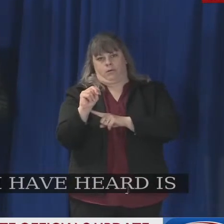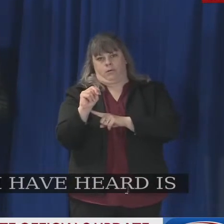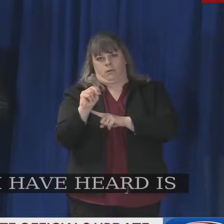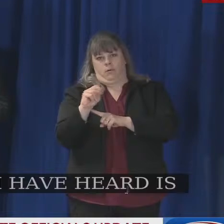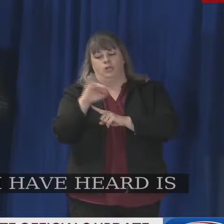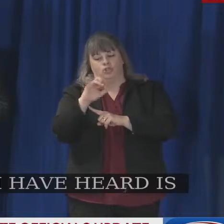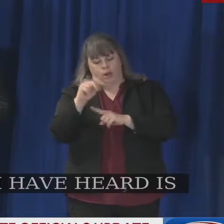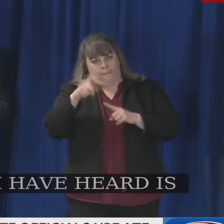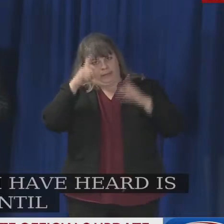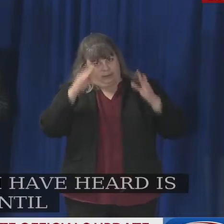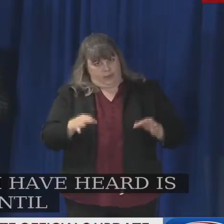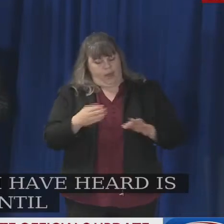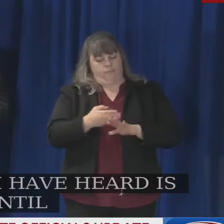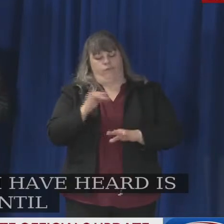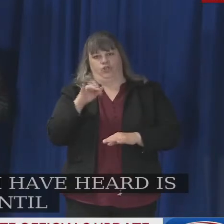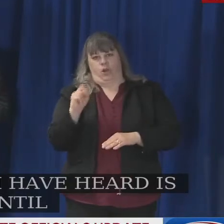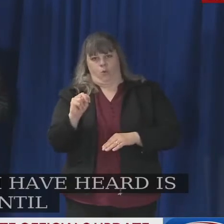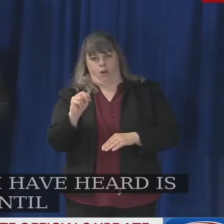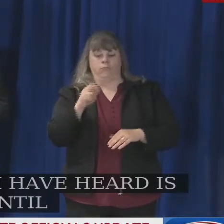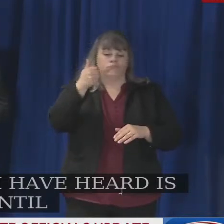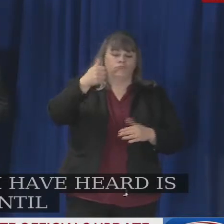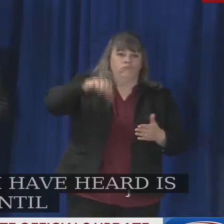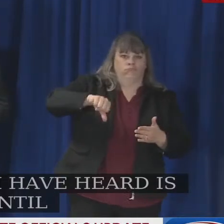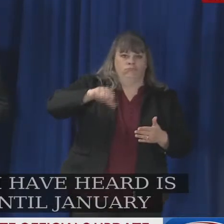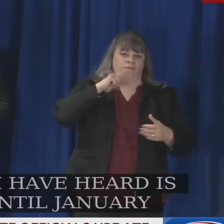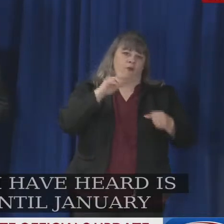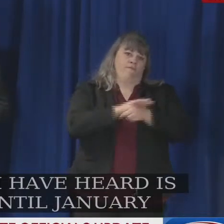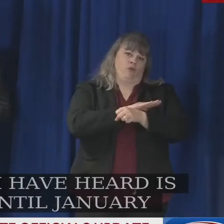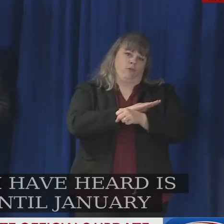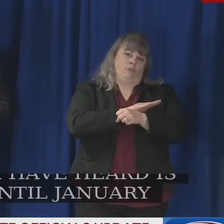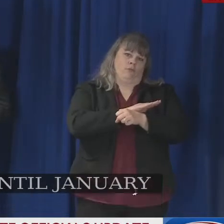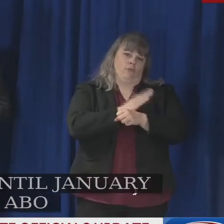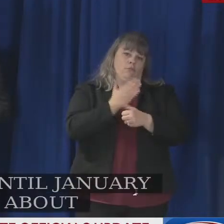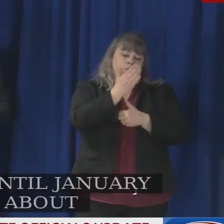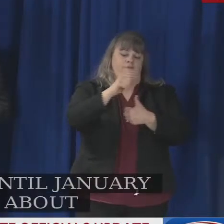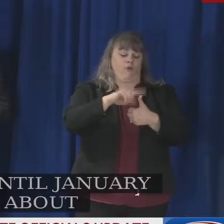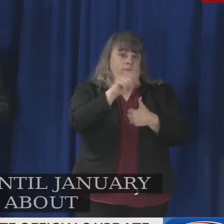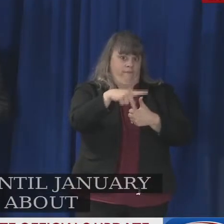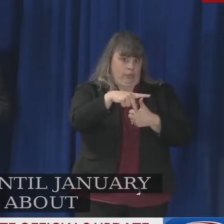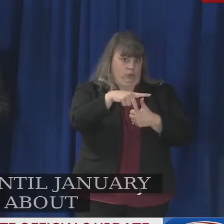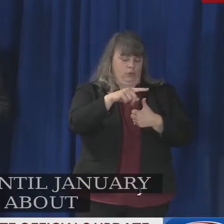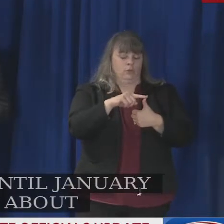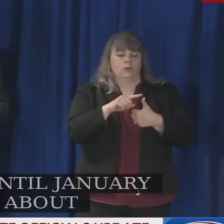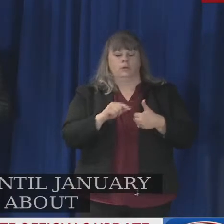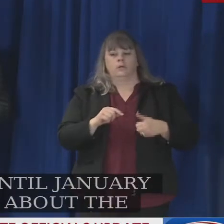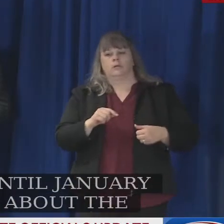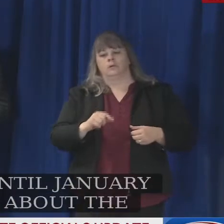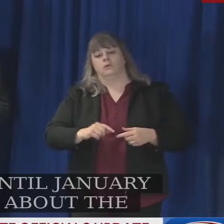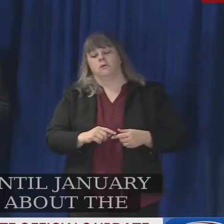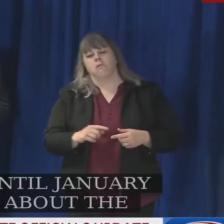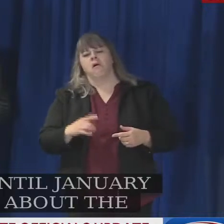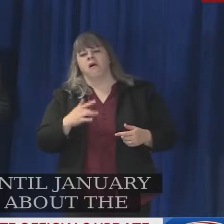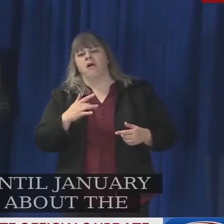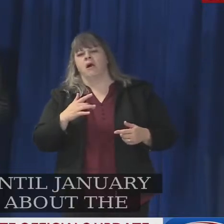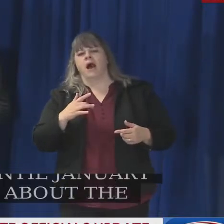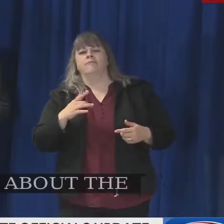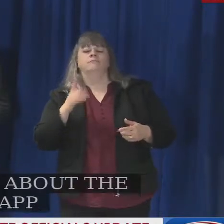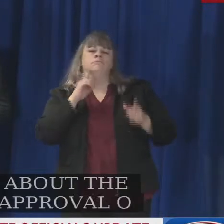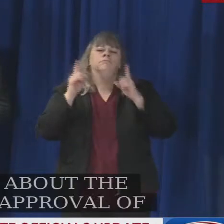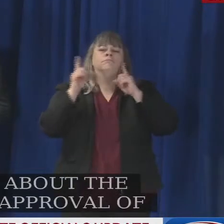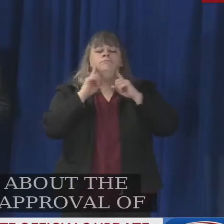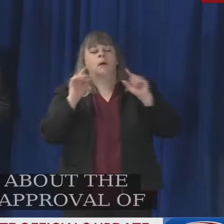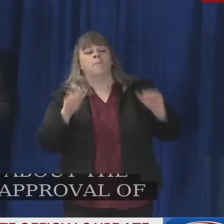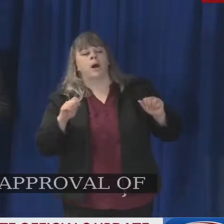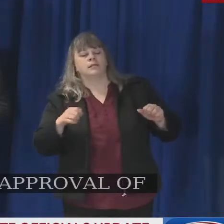to make a decision about full licensure or full approval of the Pfizer vaccine. Although I'm hearing talk that could come as early as a couple of months from